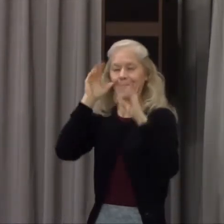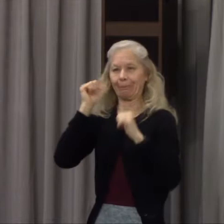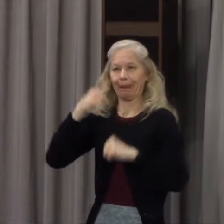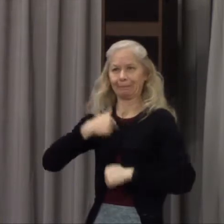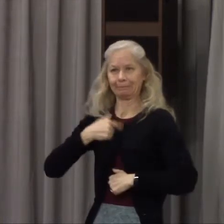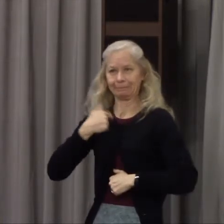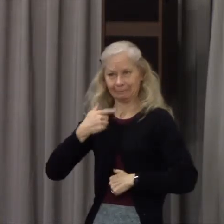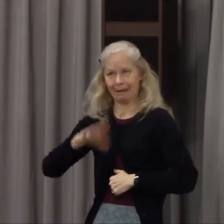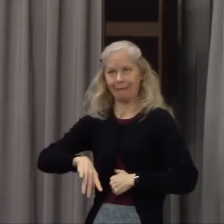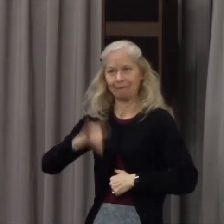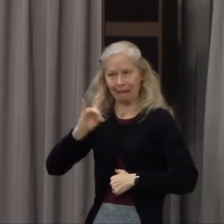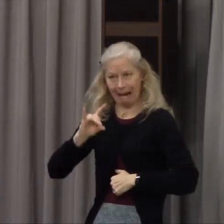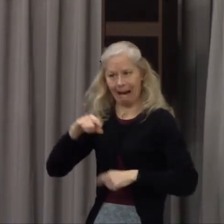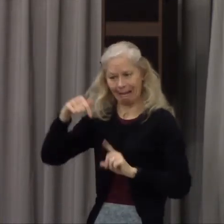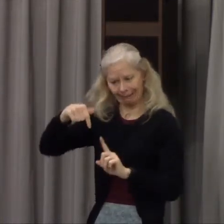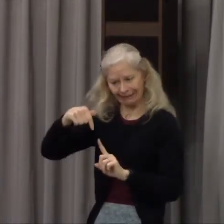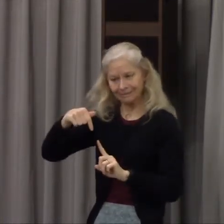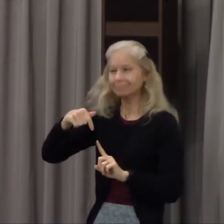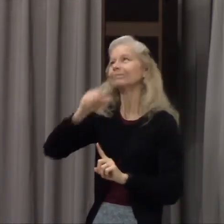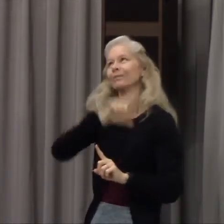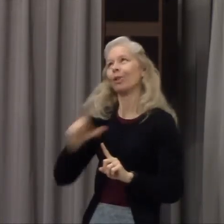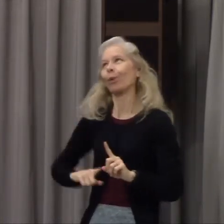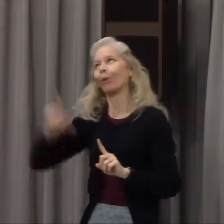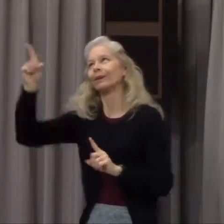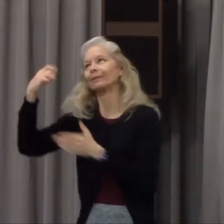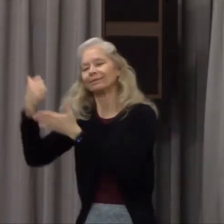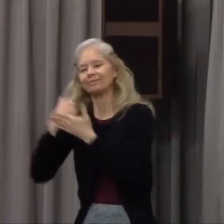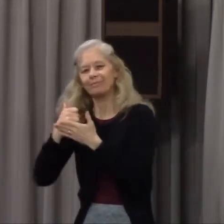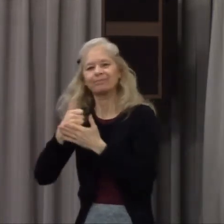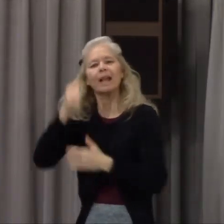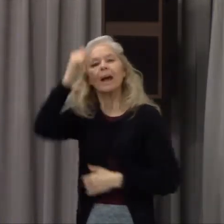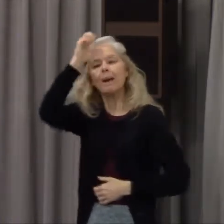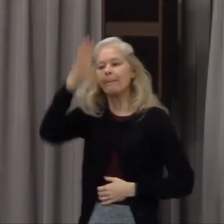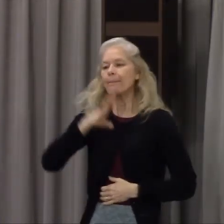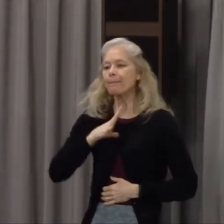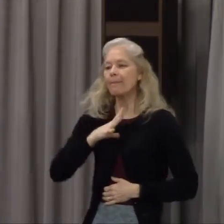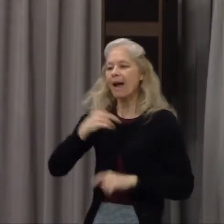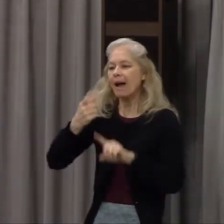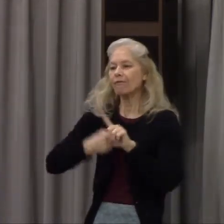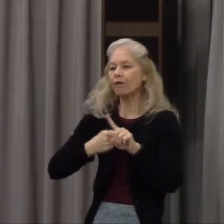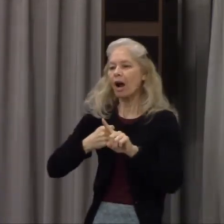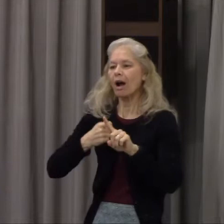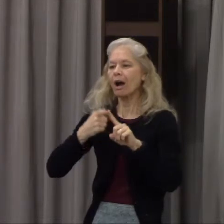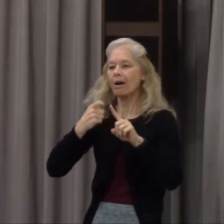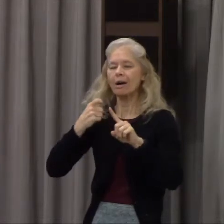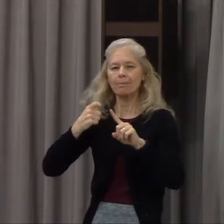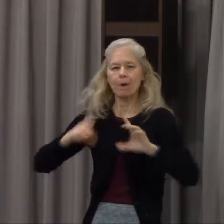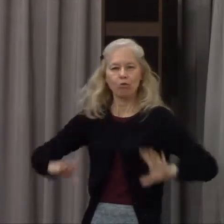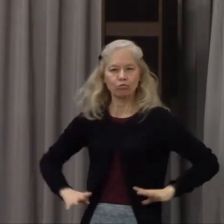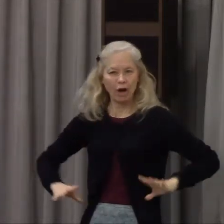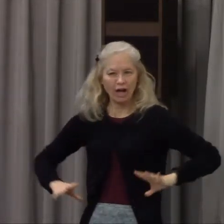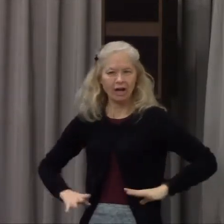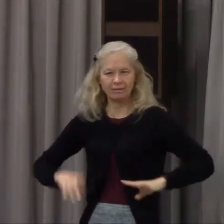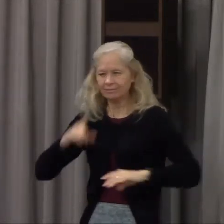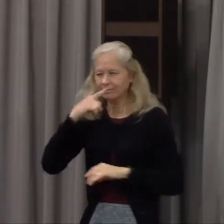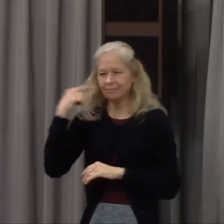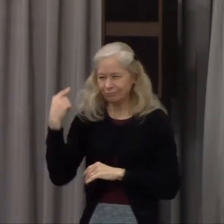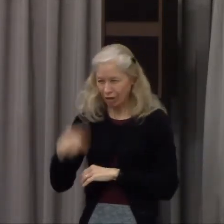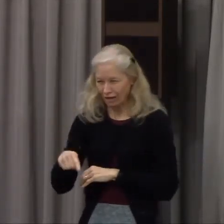Lord. A Russian man, Vladimir, that's like an American named John Smith. a Russian man,